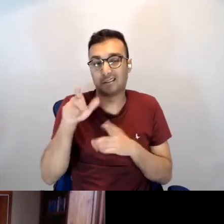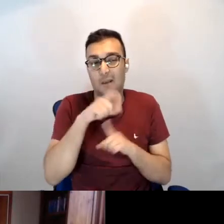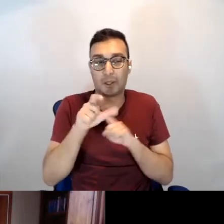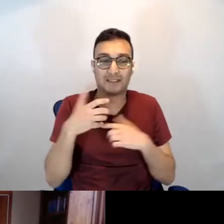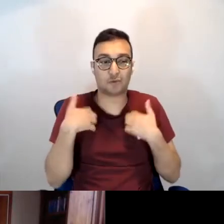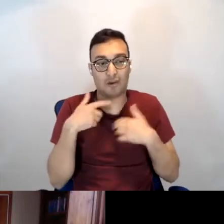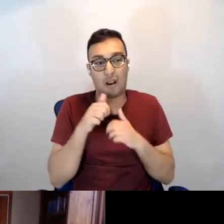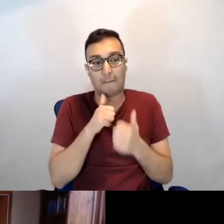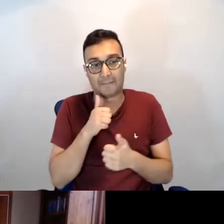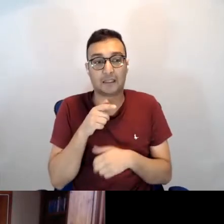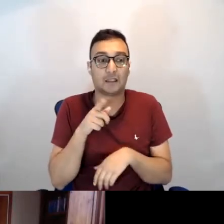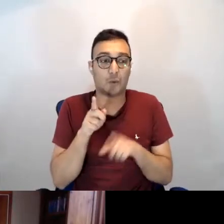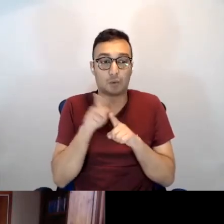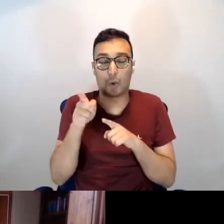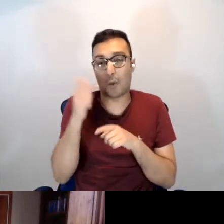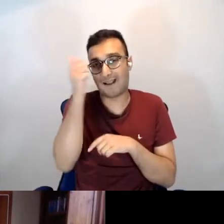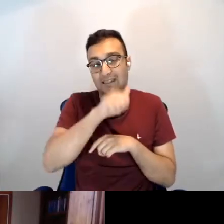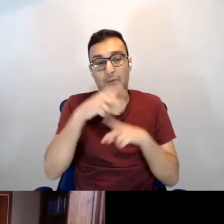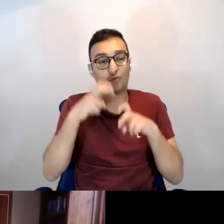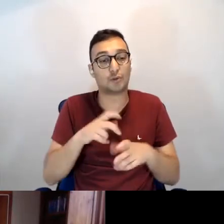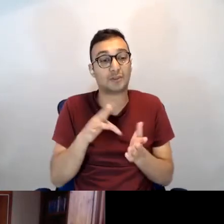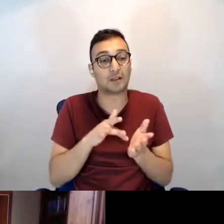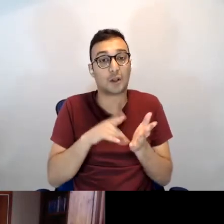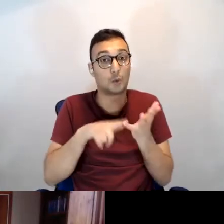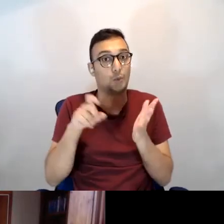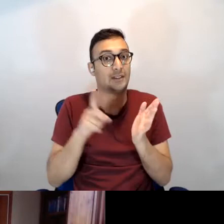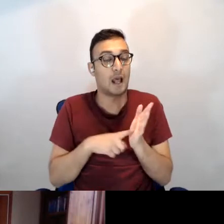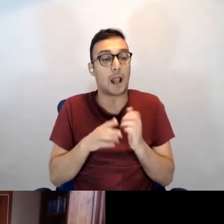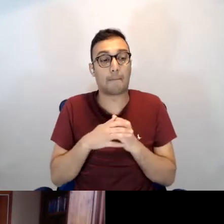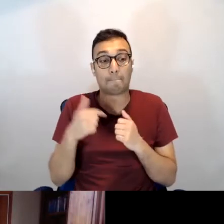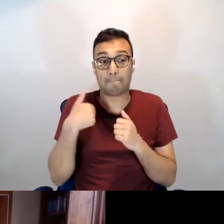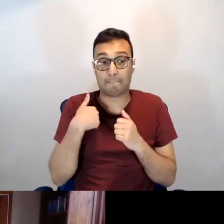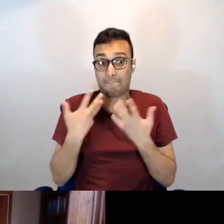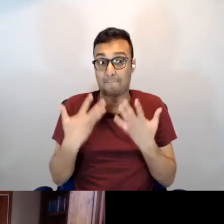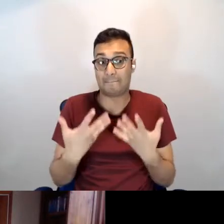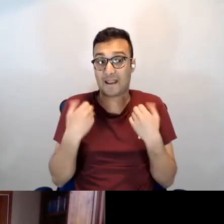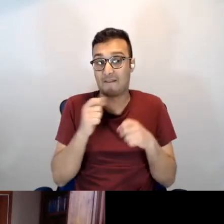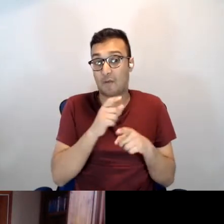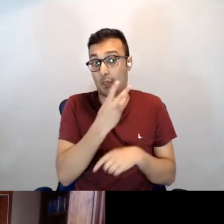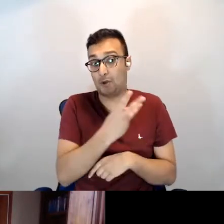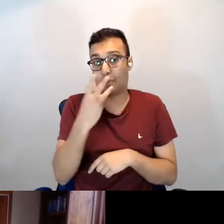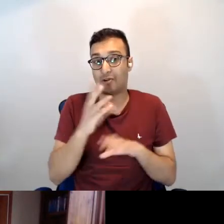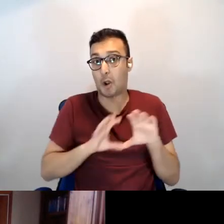currently working in 33 countries, and we're looking to reach 15 million people by 2022.